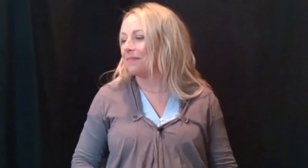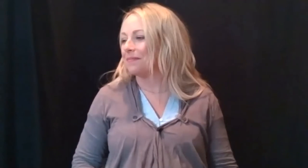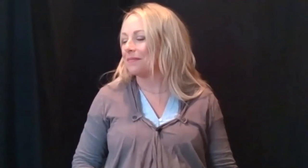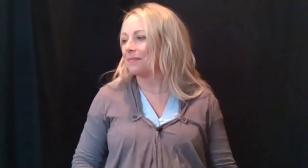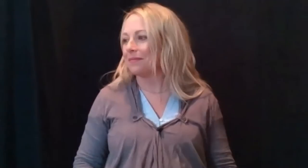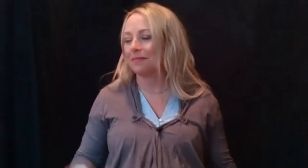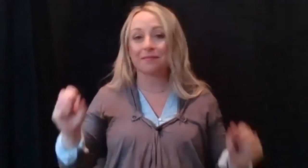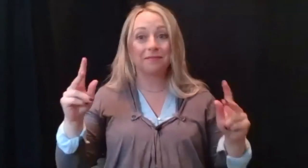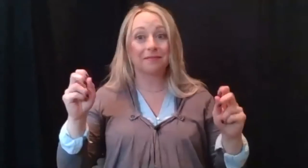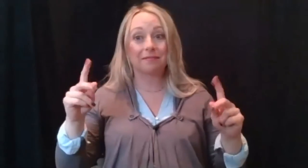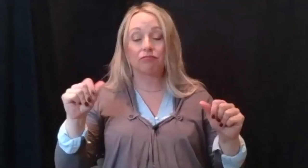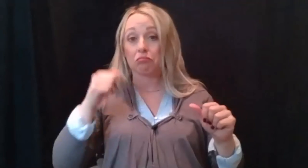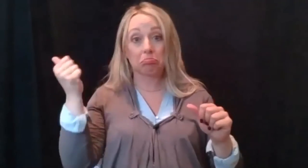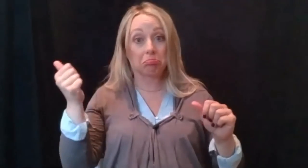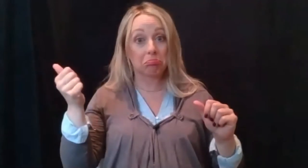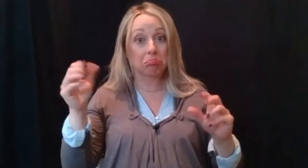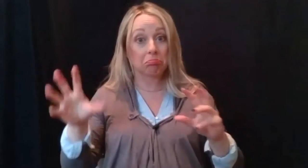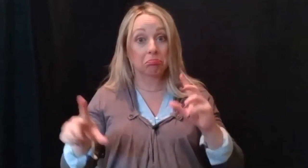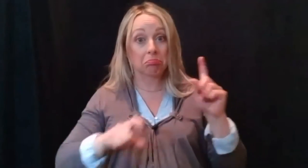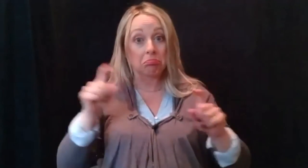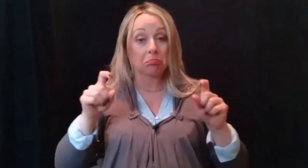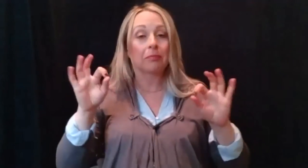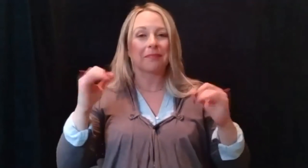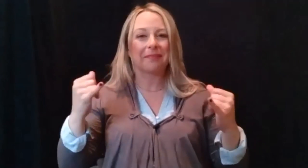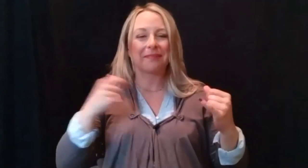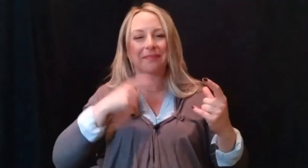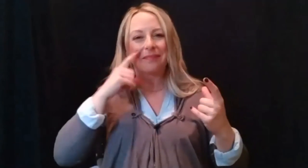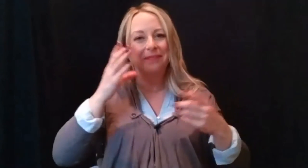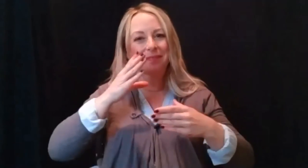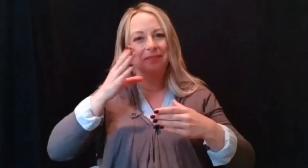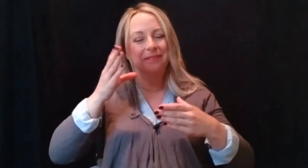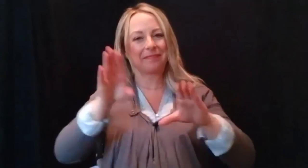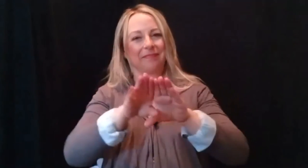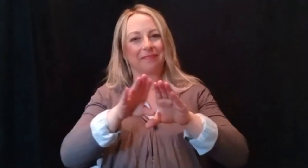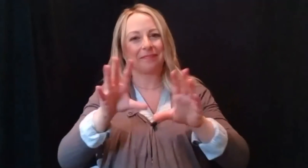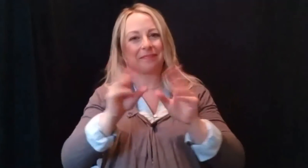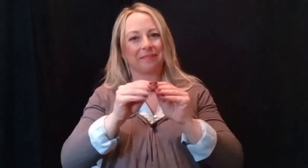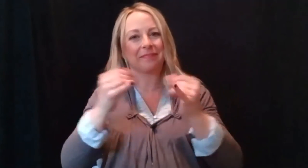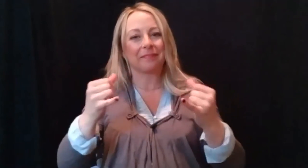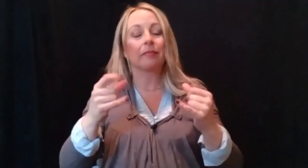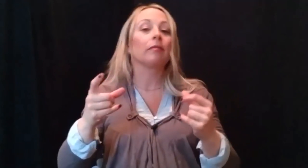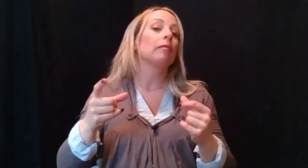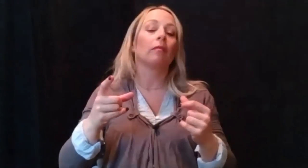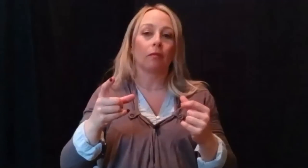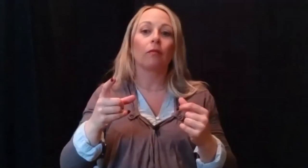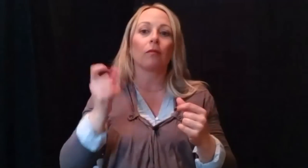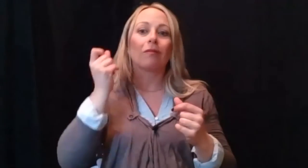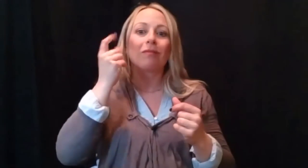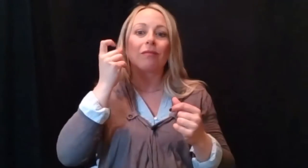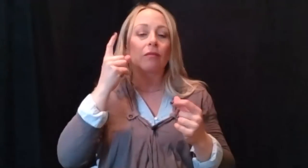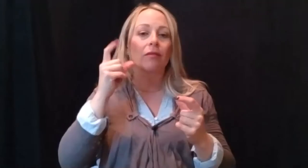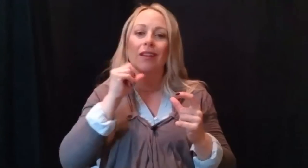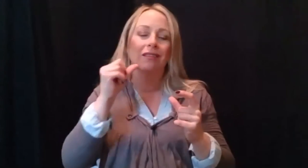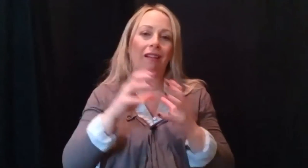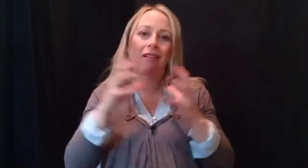Okay, it looks like no additional questions for today. We'll go ahead and conclude today's briefing. Just due to not a lot of new